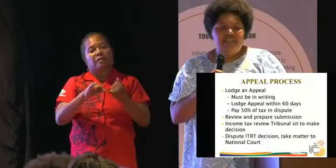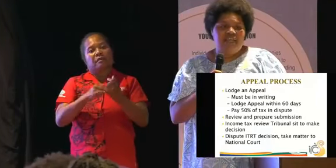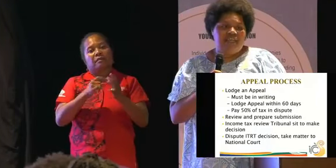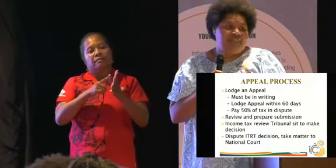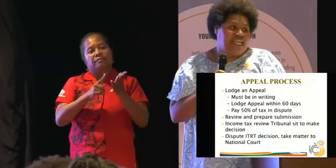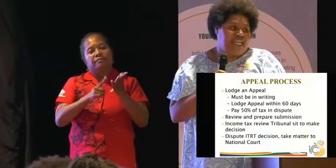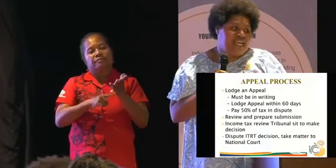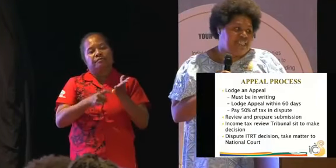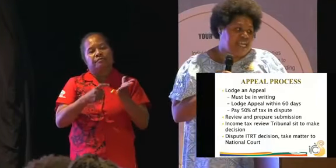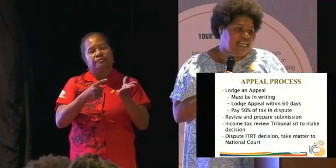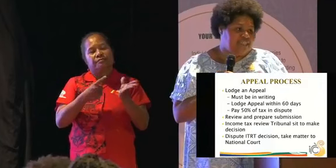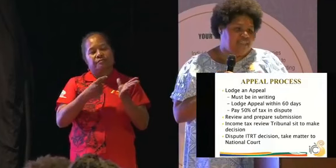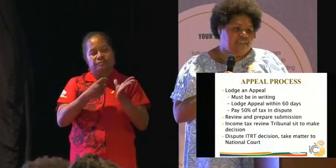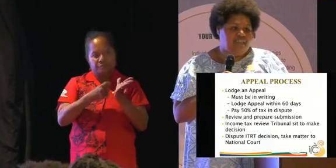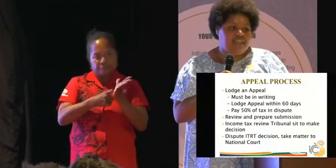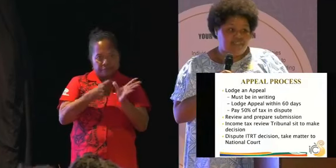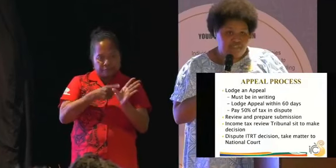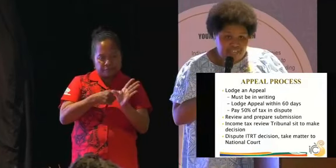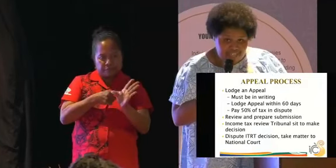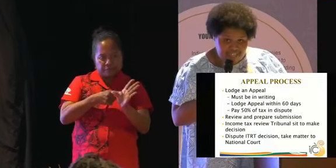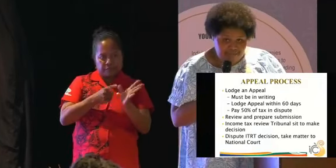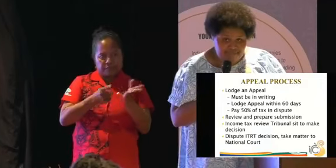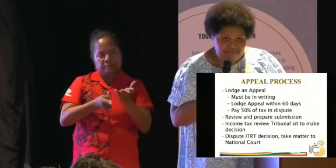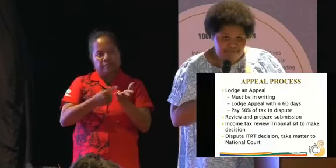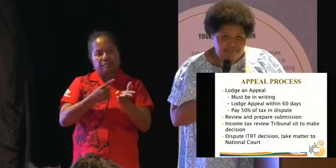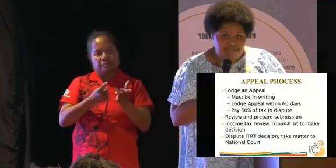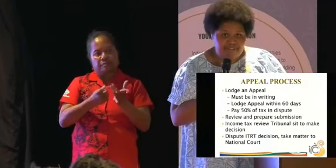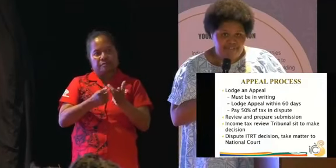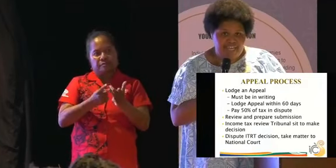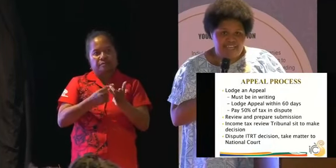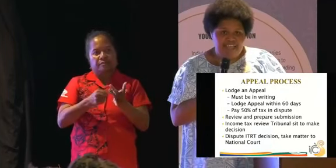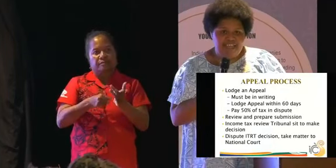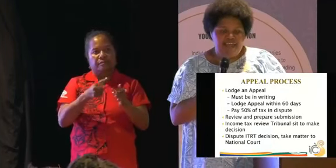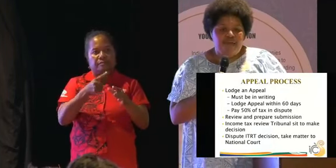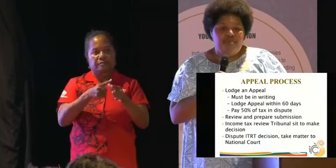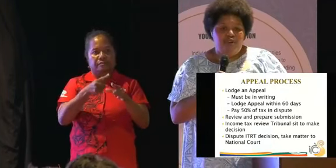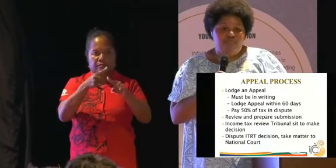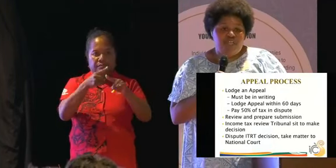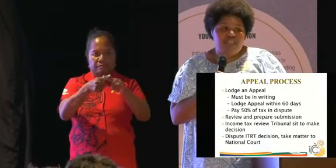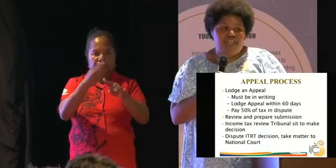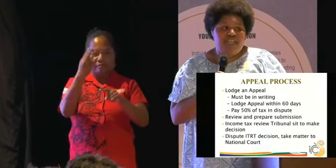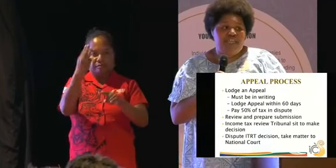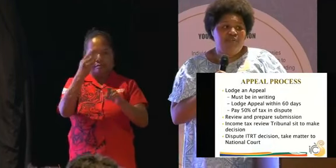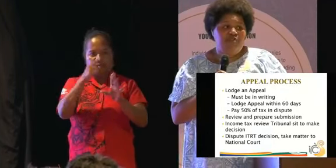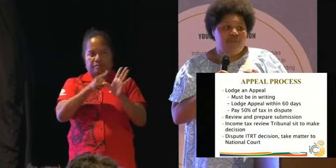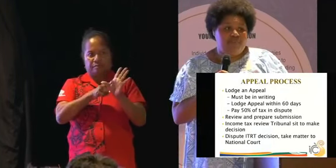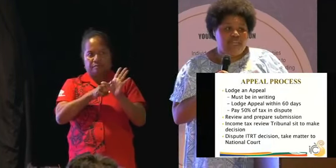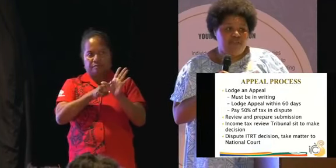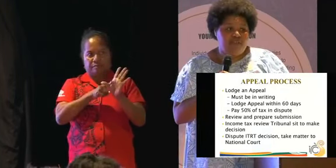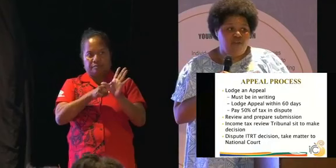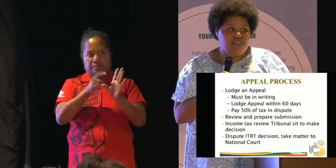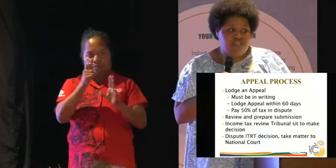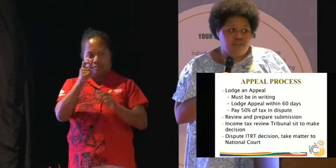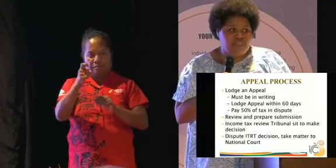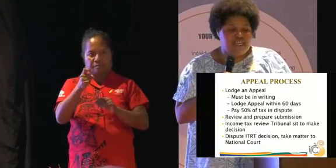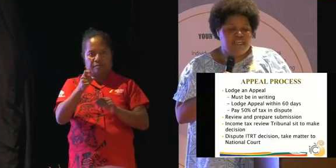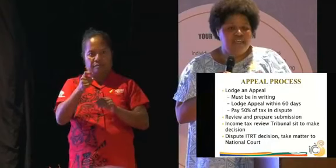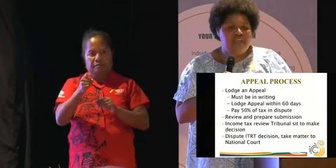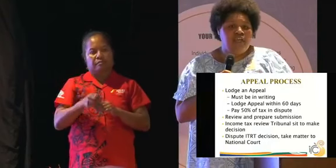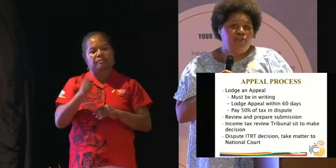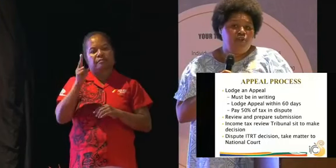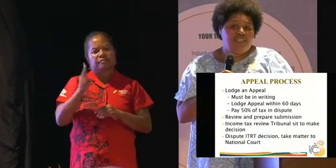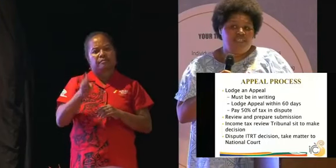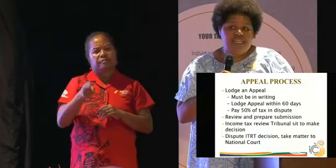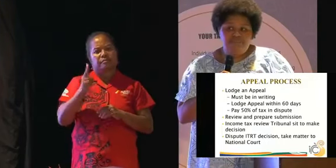years. If it's any other tax, it's 3 years. Okay? But objection, if you lodge in your